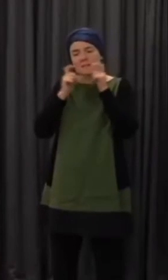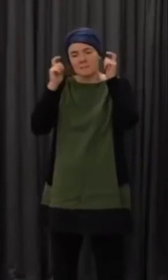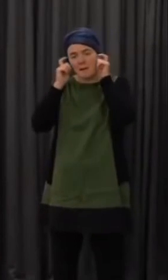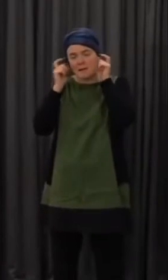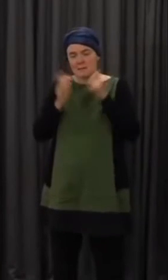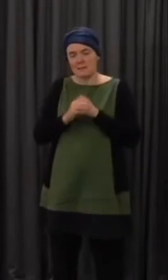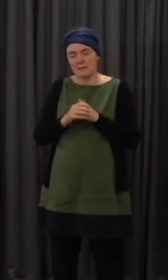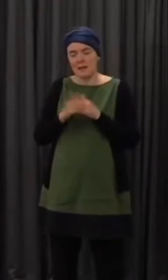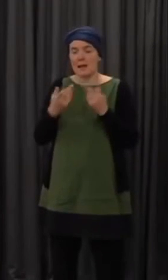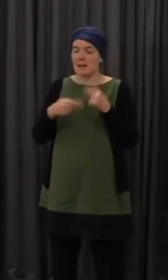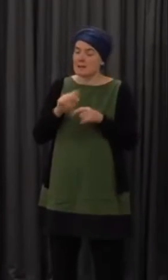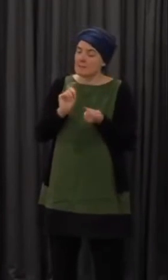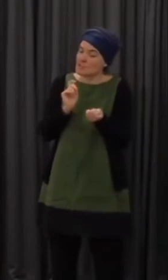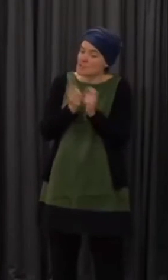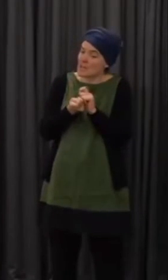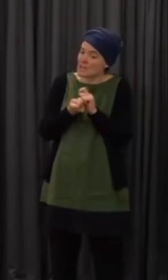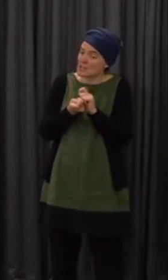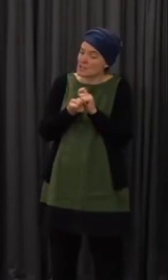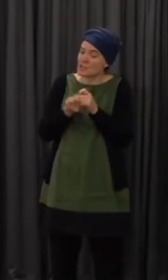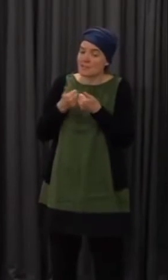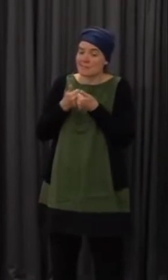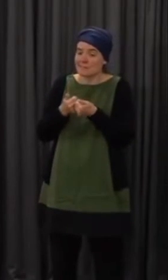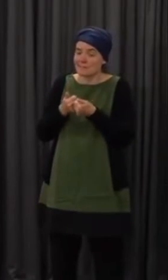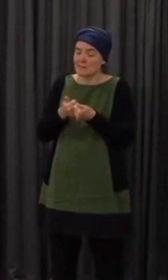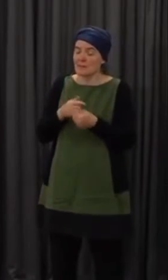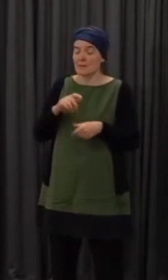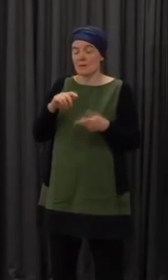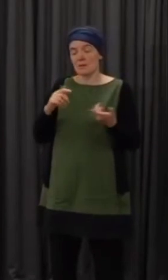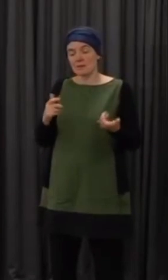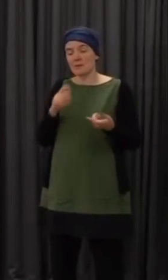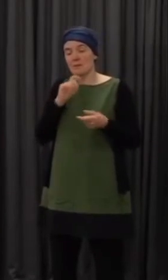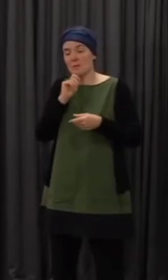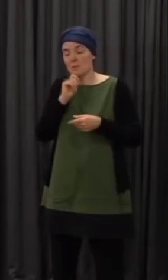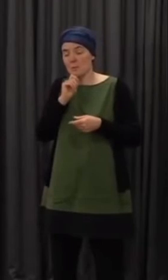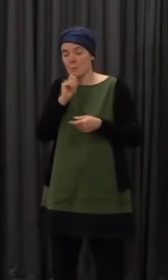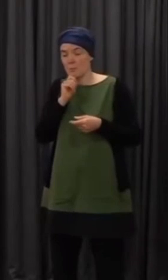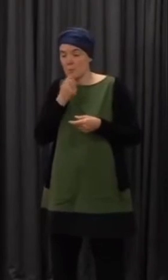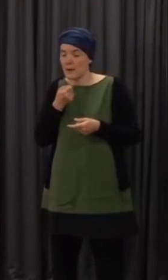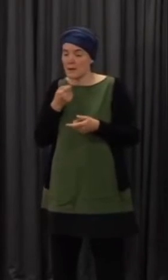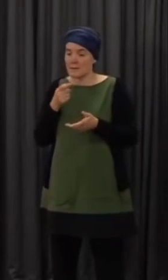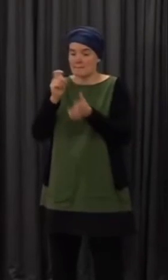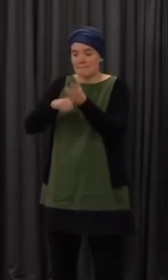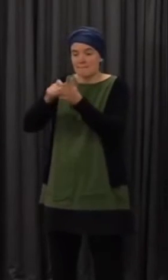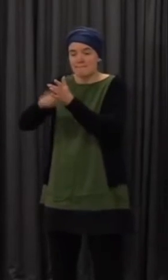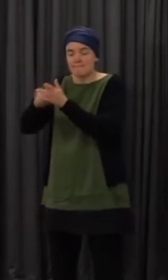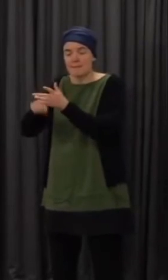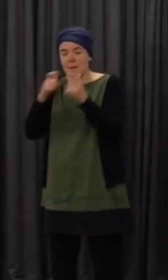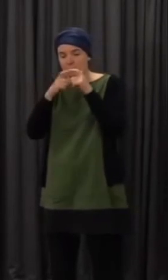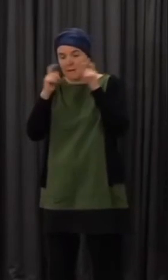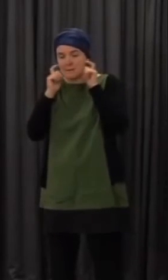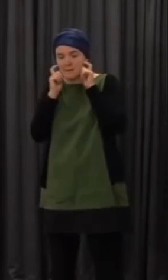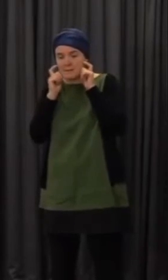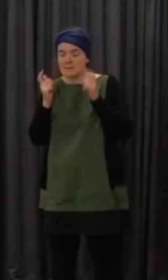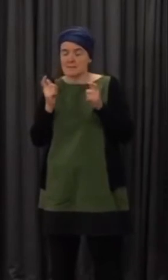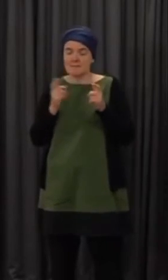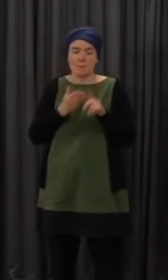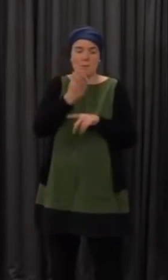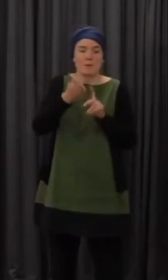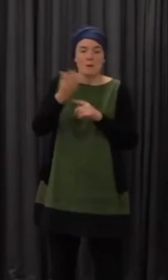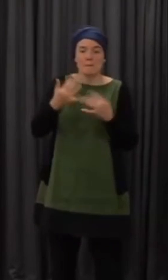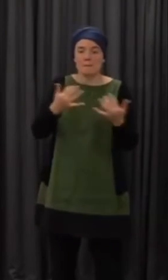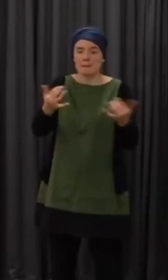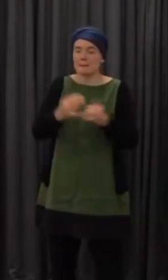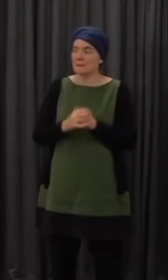I've been in discussion with the Chief Medical Officer this morning, in fact, on the subject of masks, and he is going to formalise